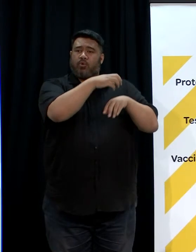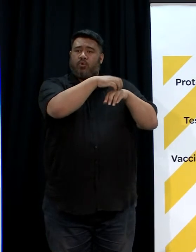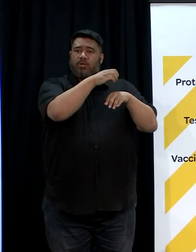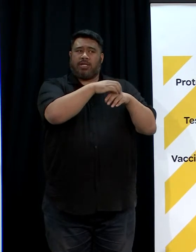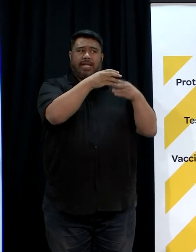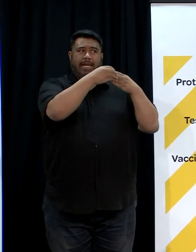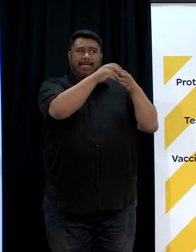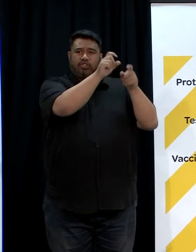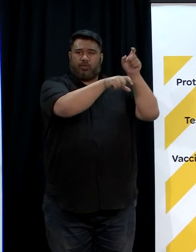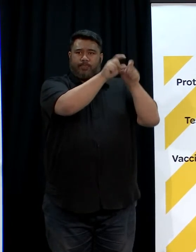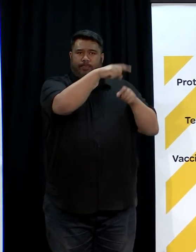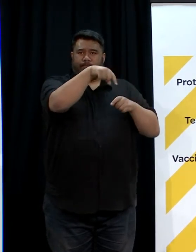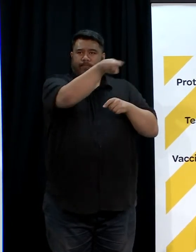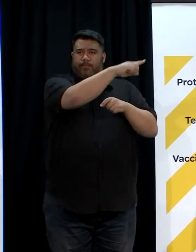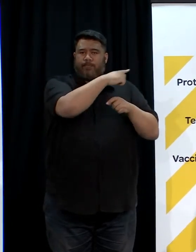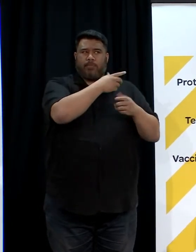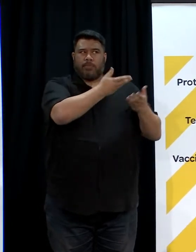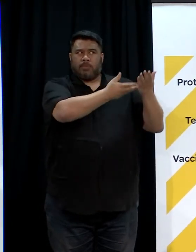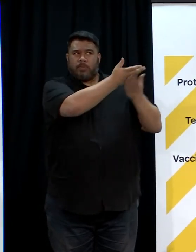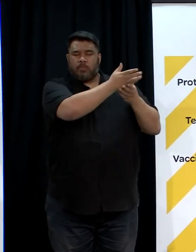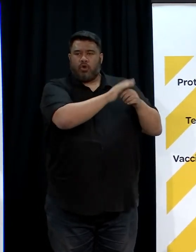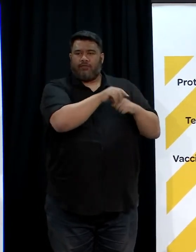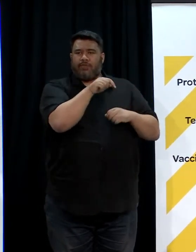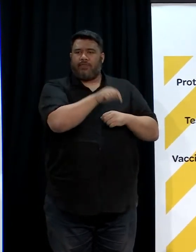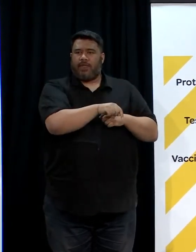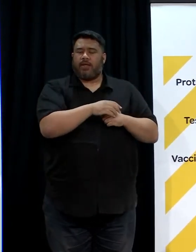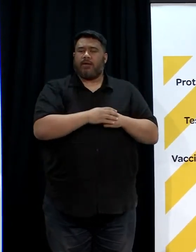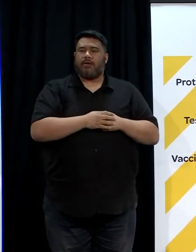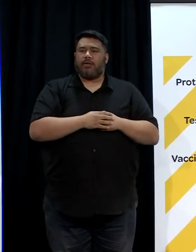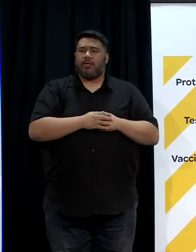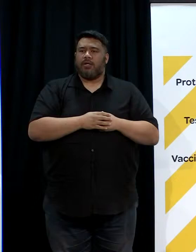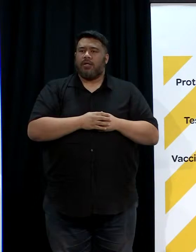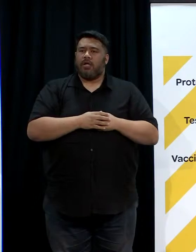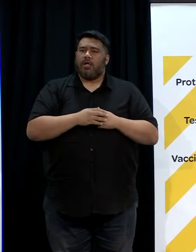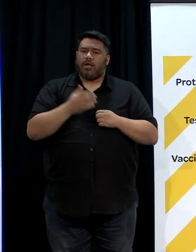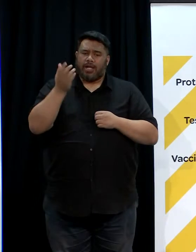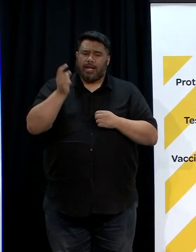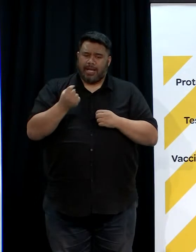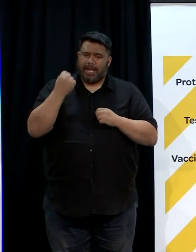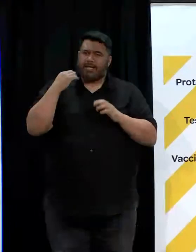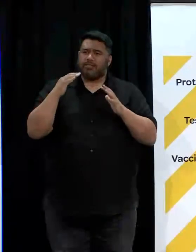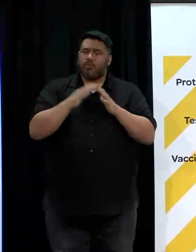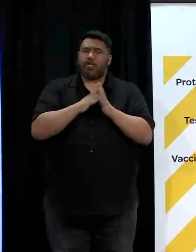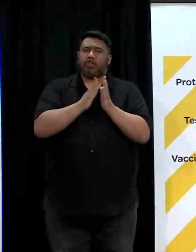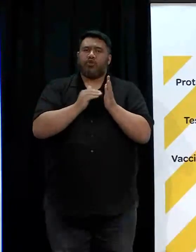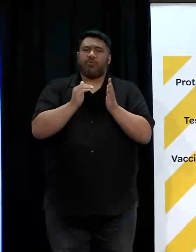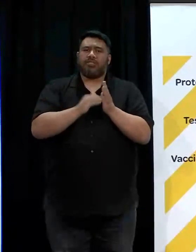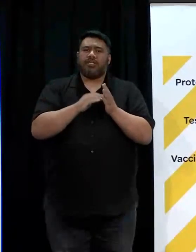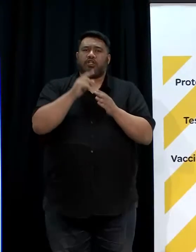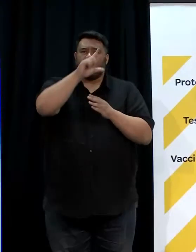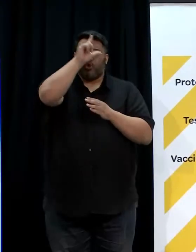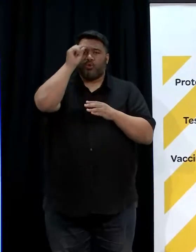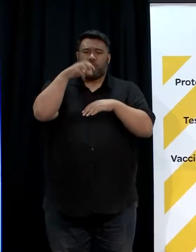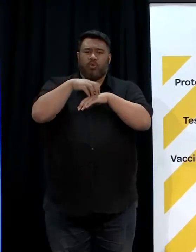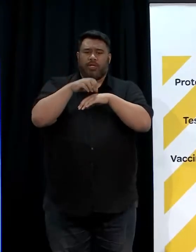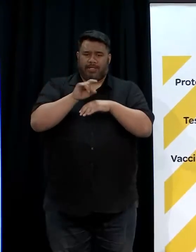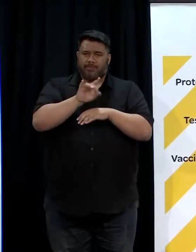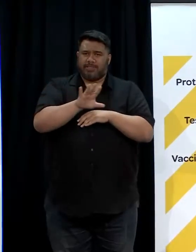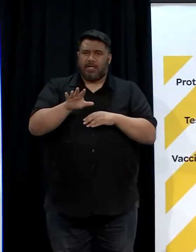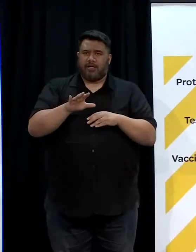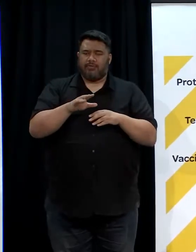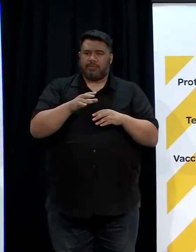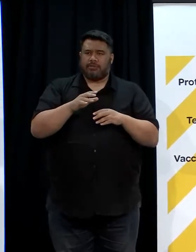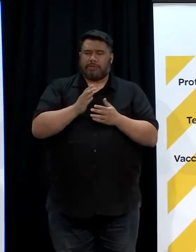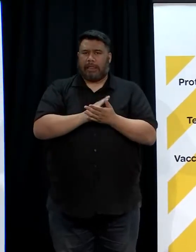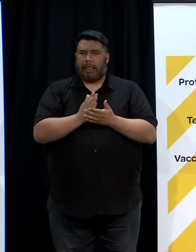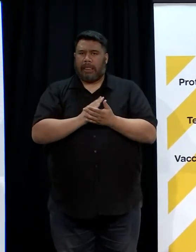and indeed that's what response was to the NZNO delegates there who were concerned last week. The staff are really the